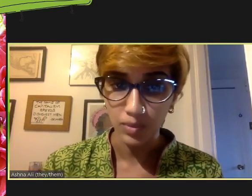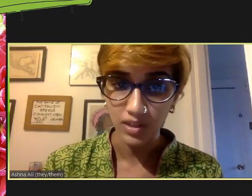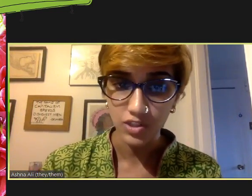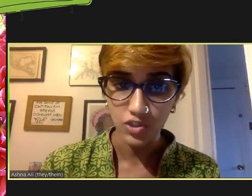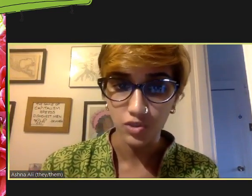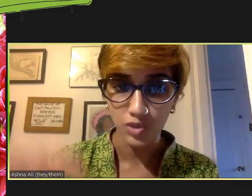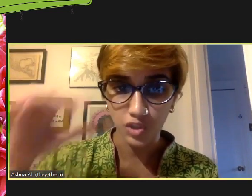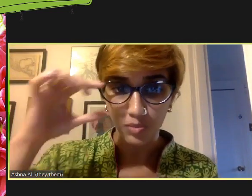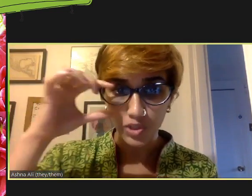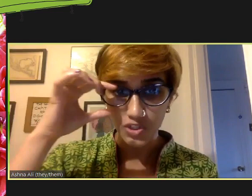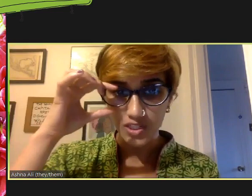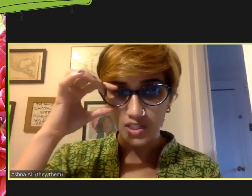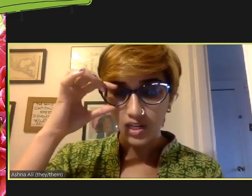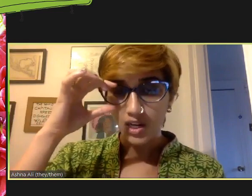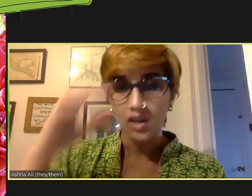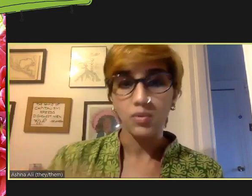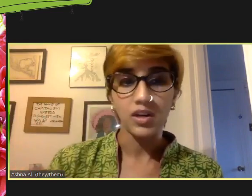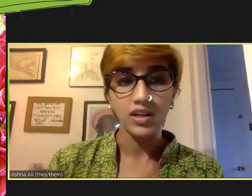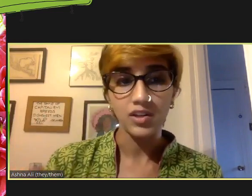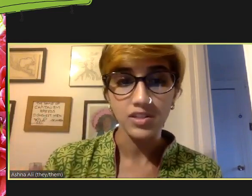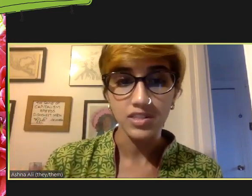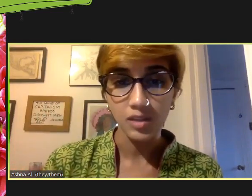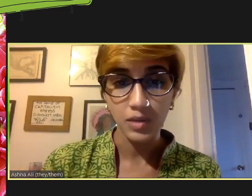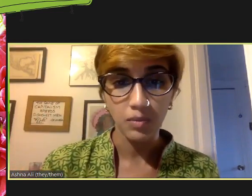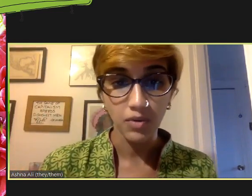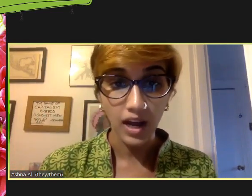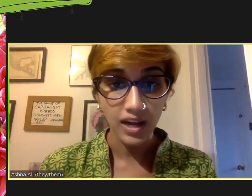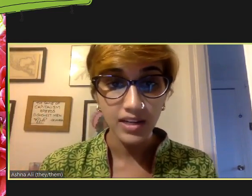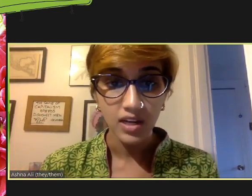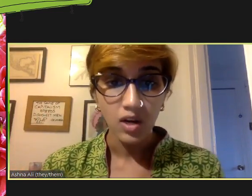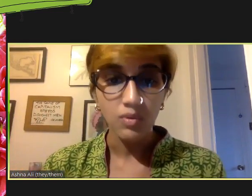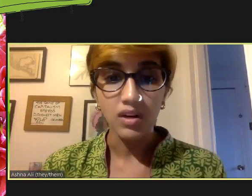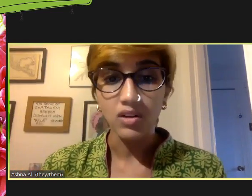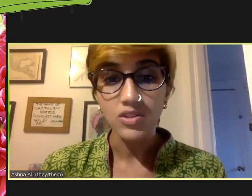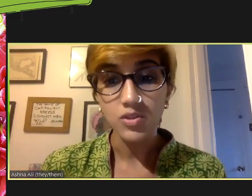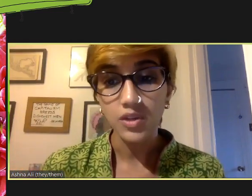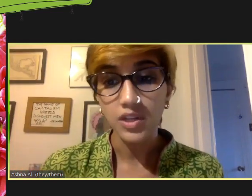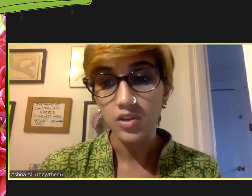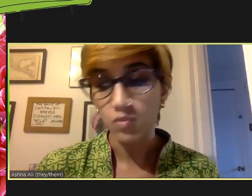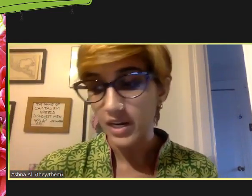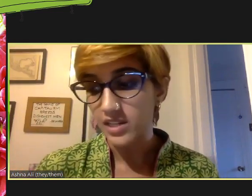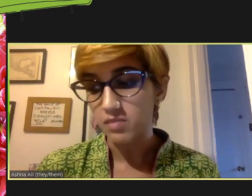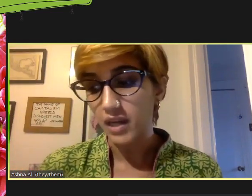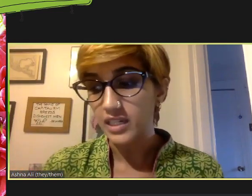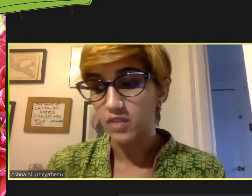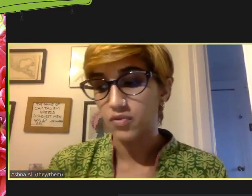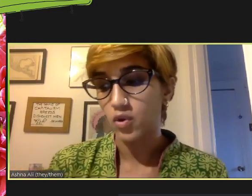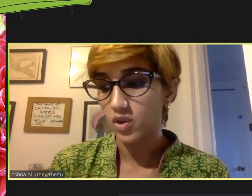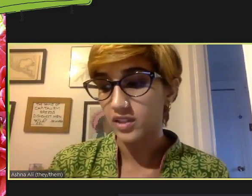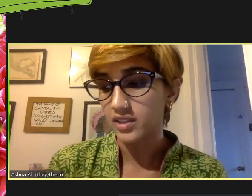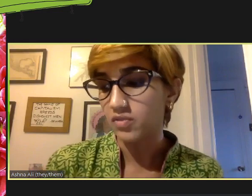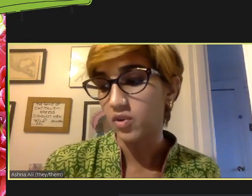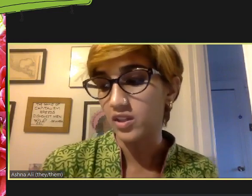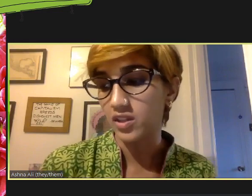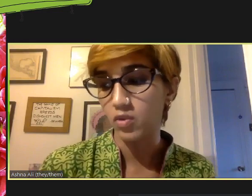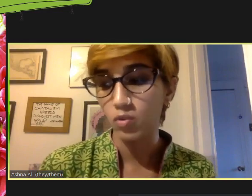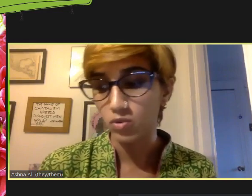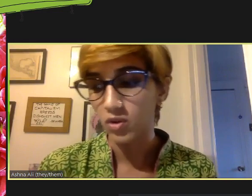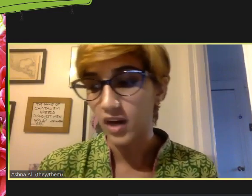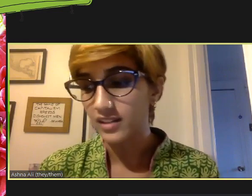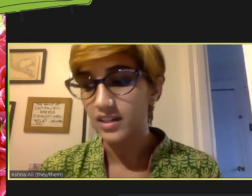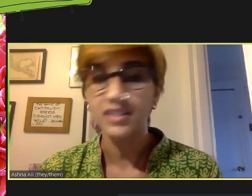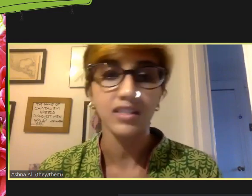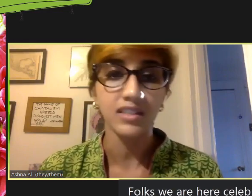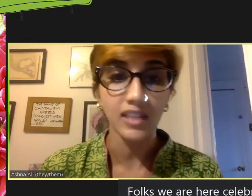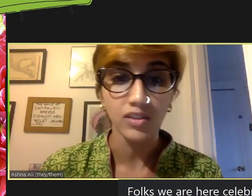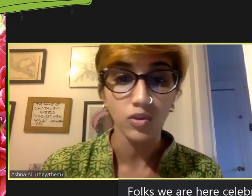chat box should you wish to purchase it. We are here to celebrate Pride. We are also here to raise money for Colectivo